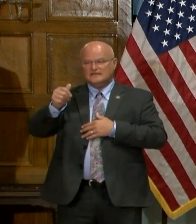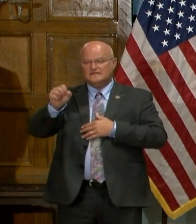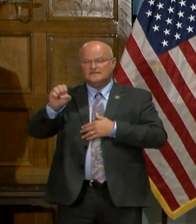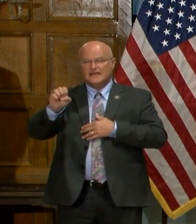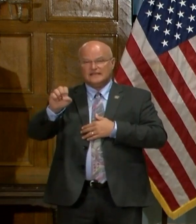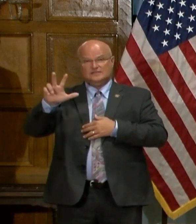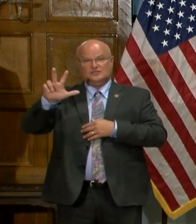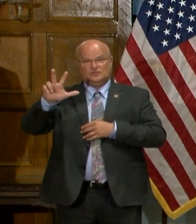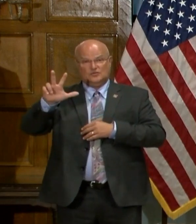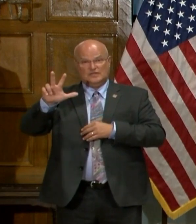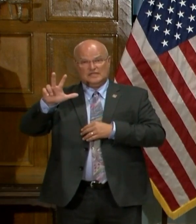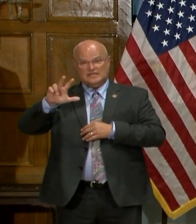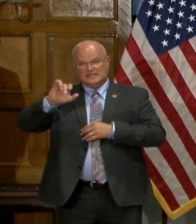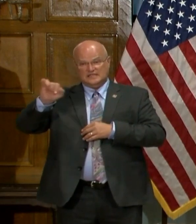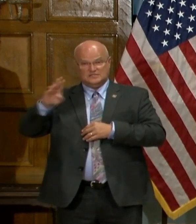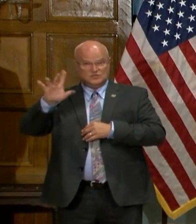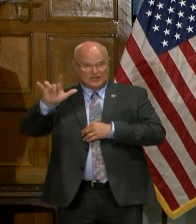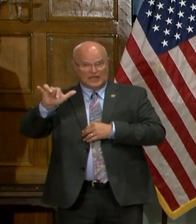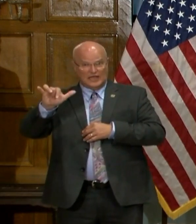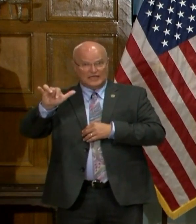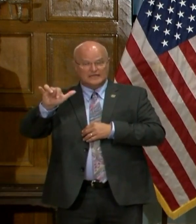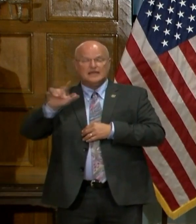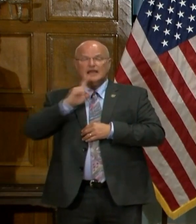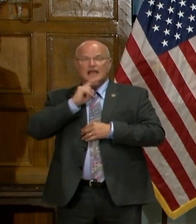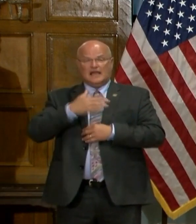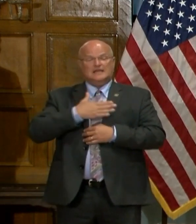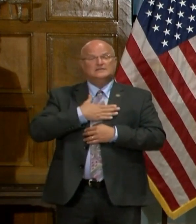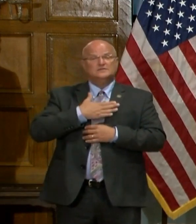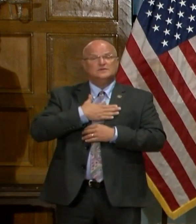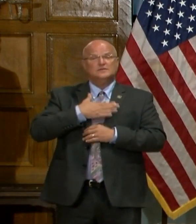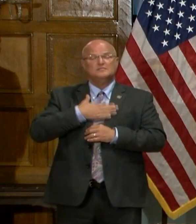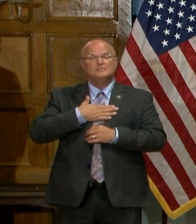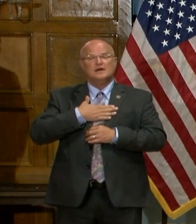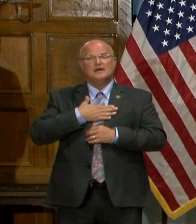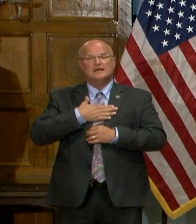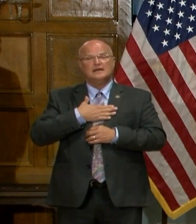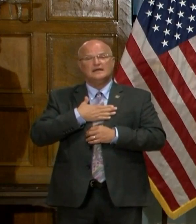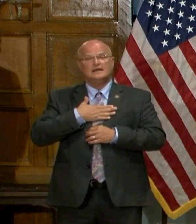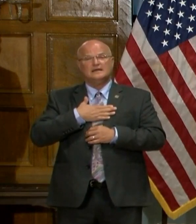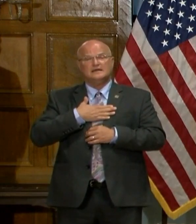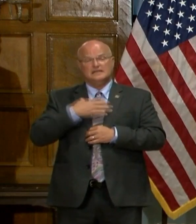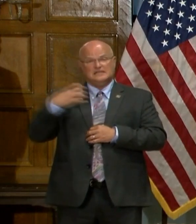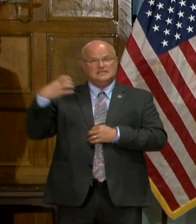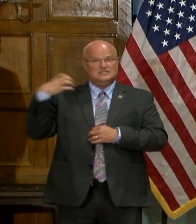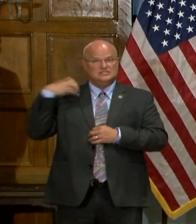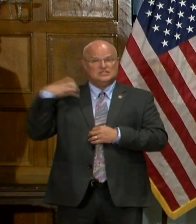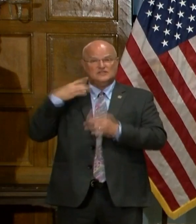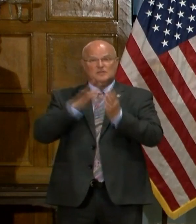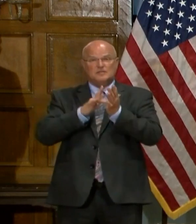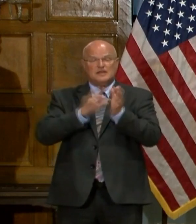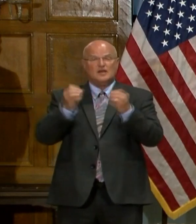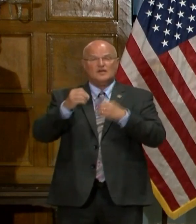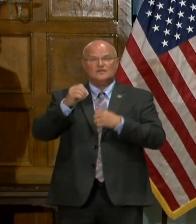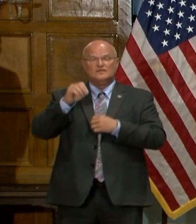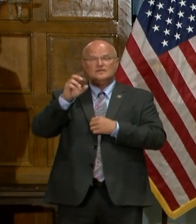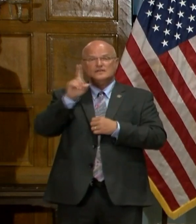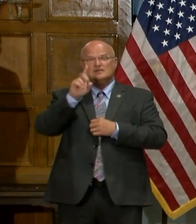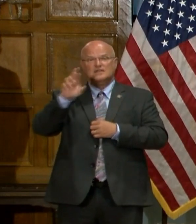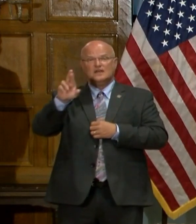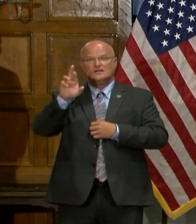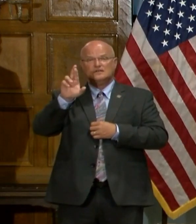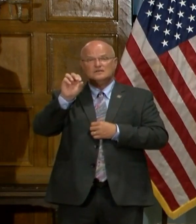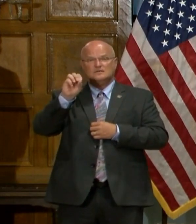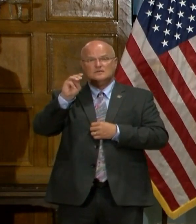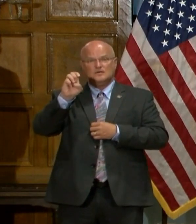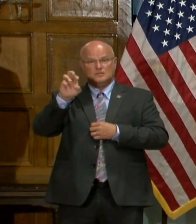July next month. Actually, my Chief Medical Officer, Dr. Jose Romero, is not